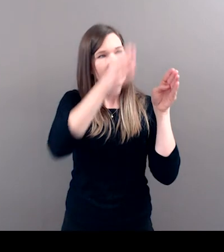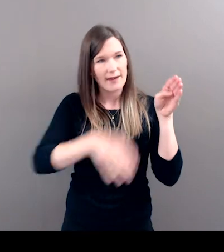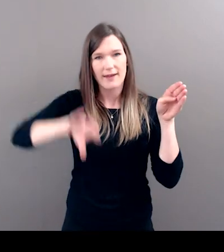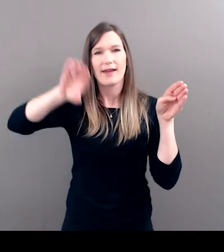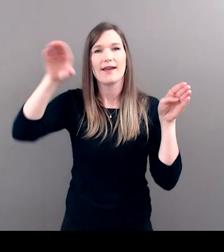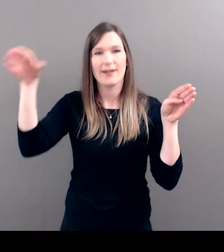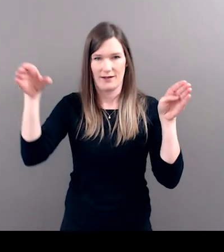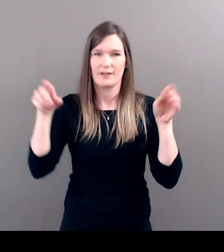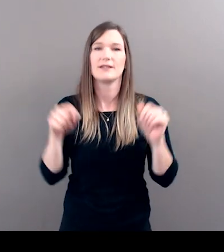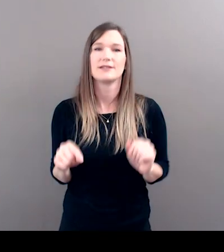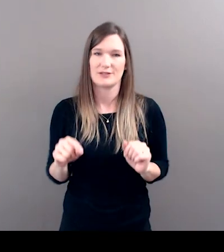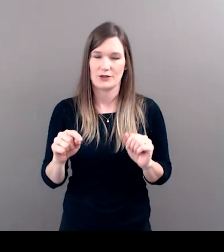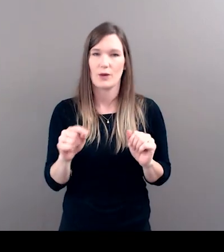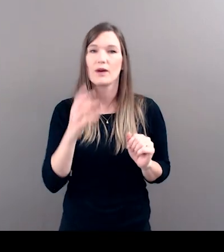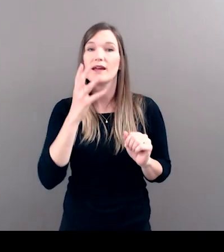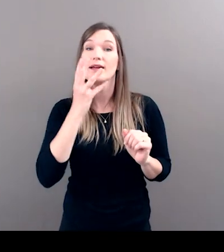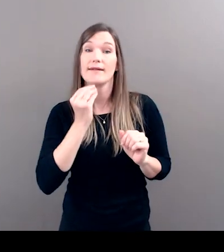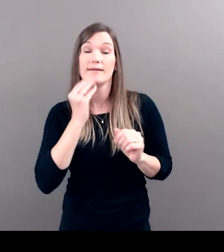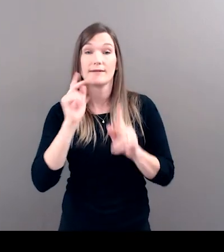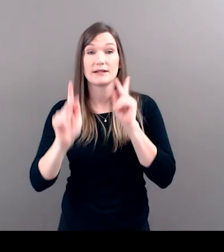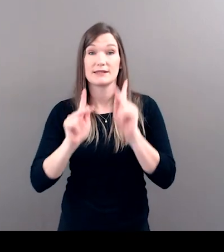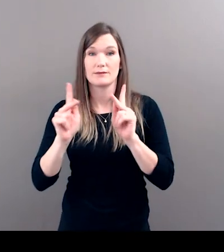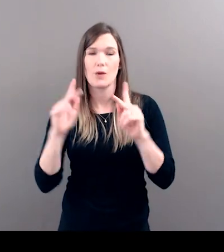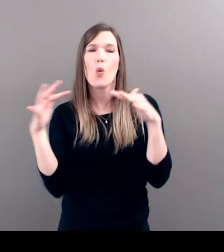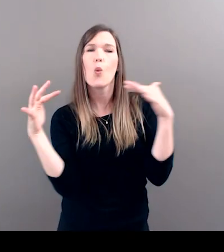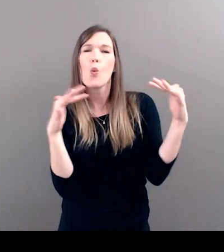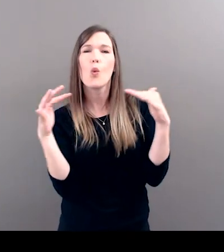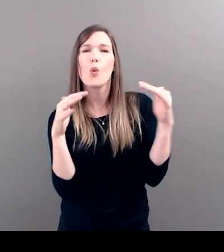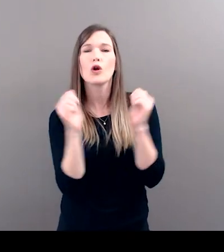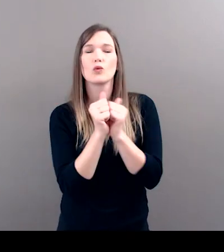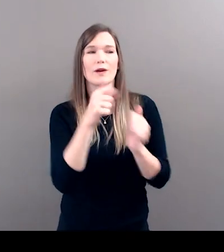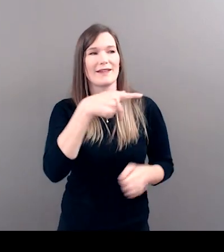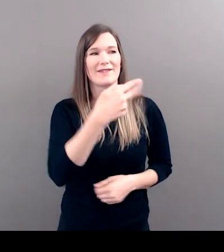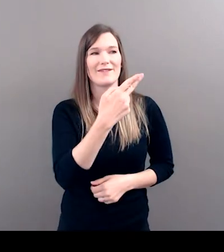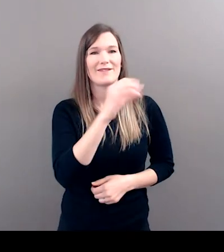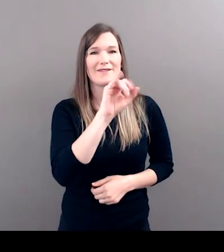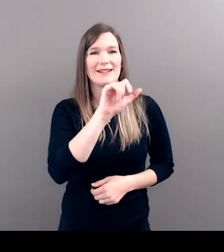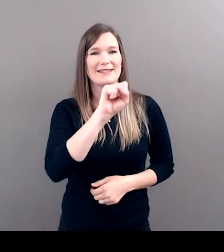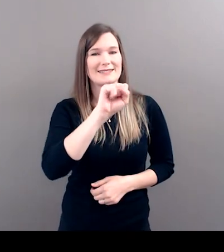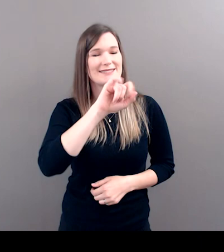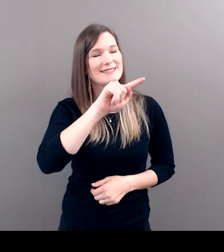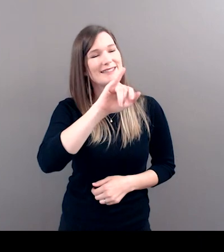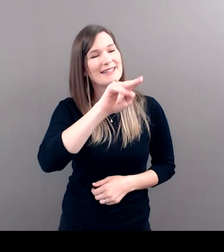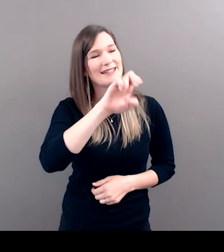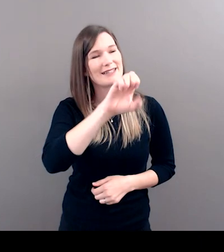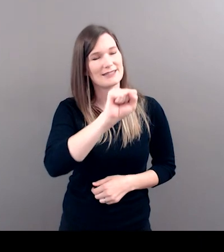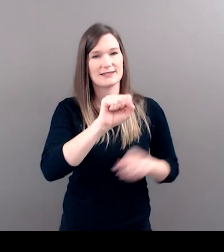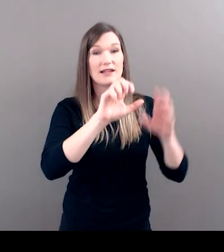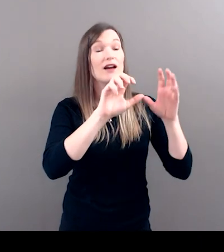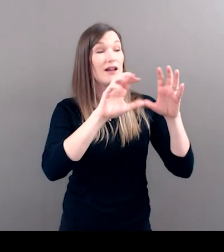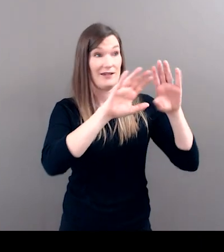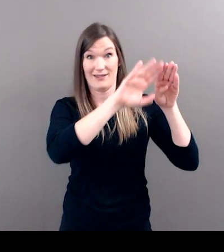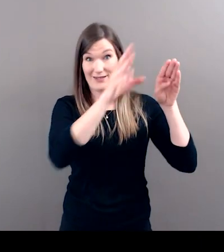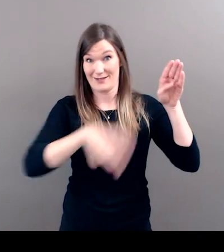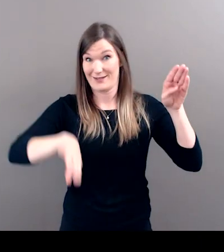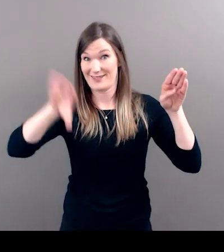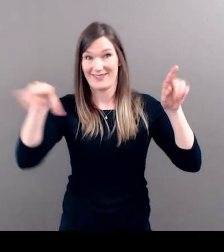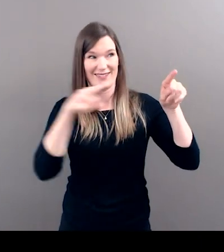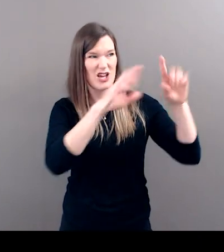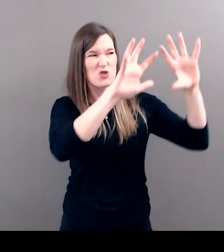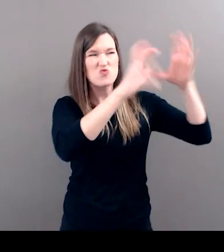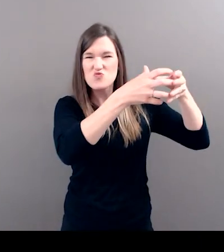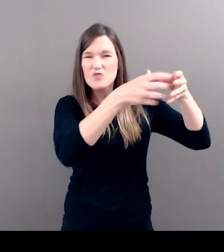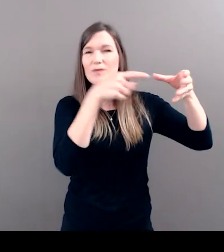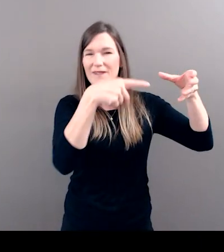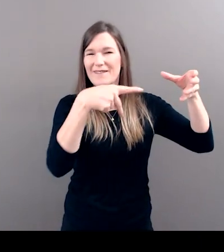The Israelites were having a war with the Philistines. So there's a hill on one side with the Philistines on top of that hill.